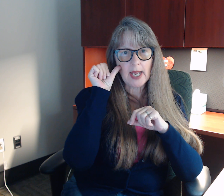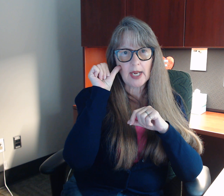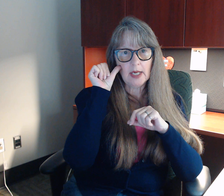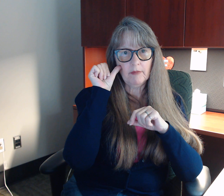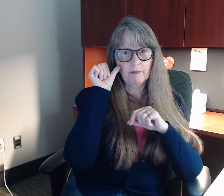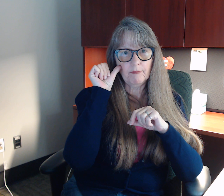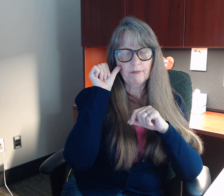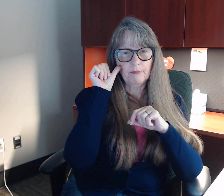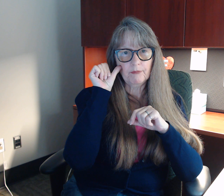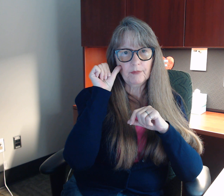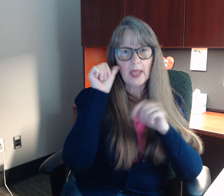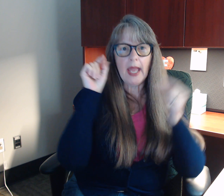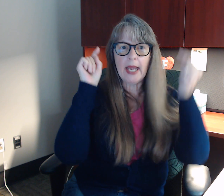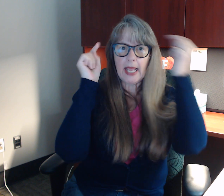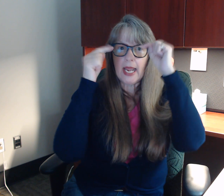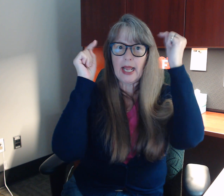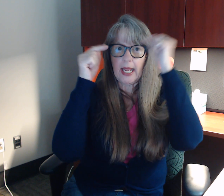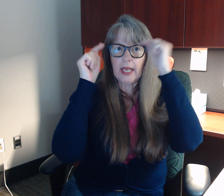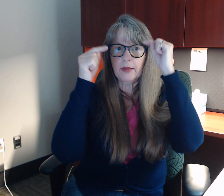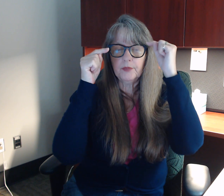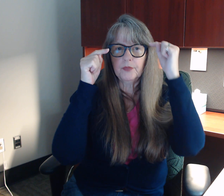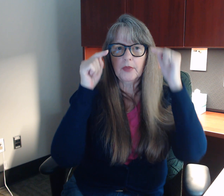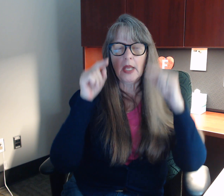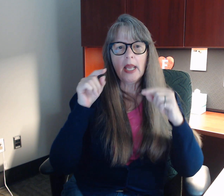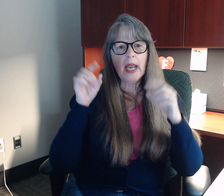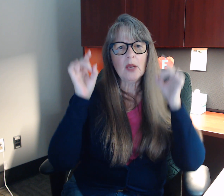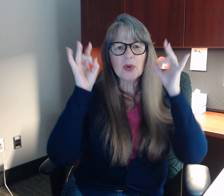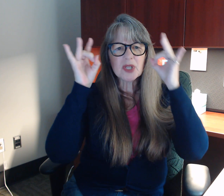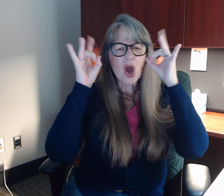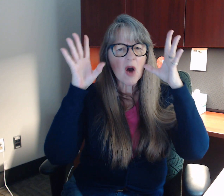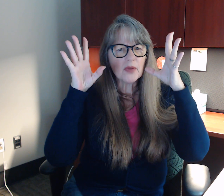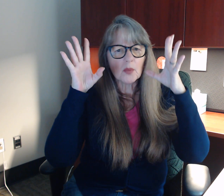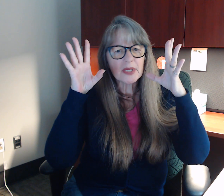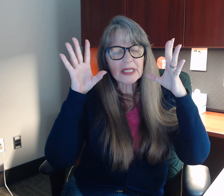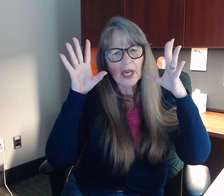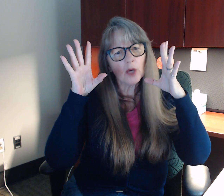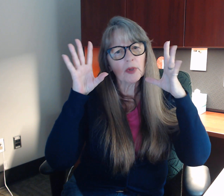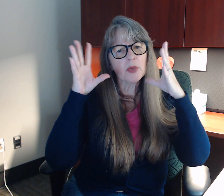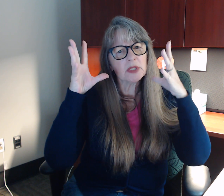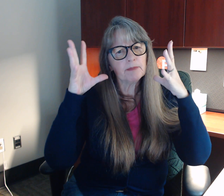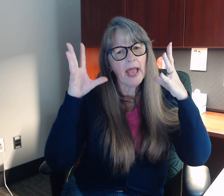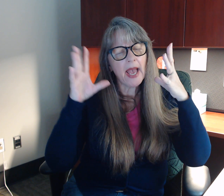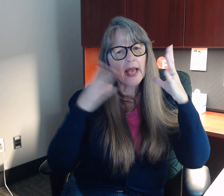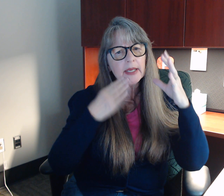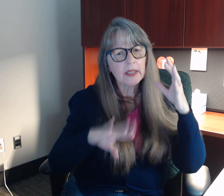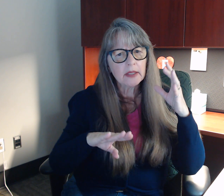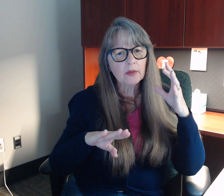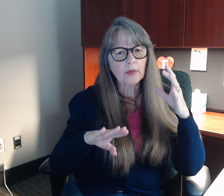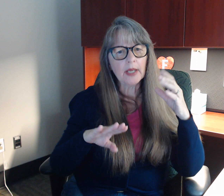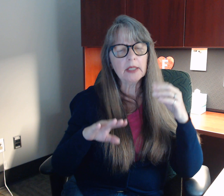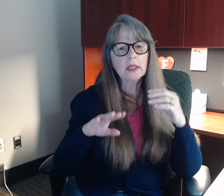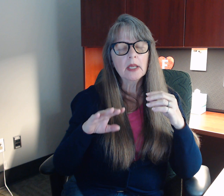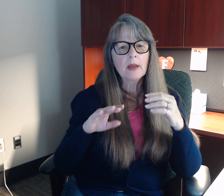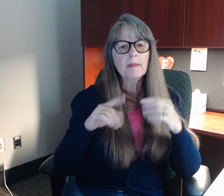yesterday I had a headache. And it wasn't awful. It wasn't terrible. It wasn't bad, right? But it